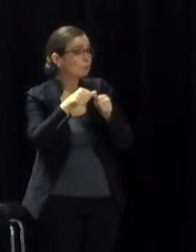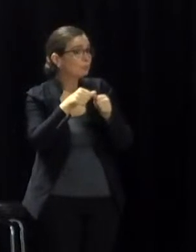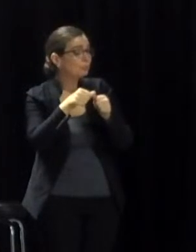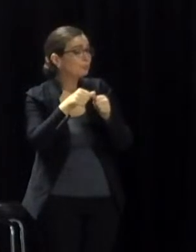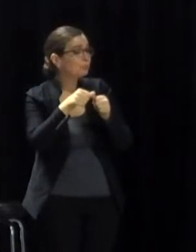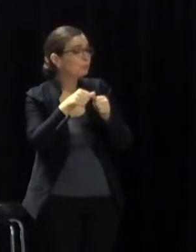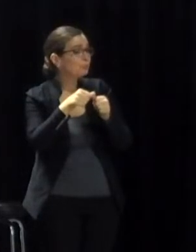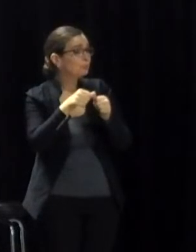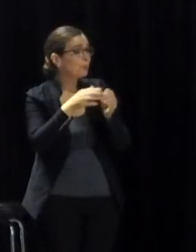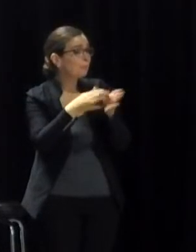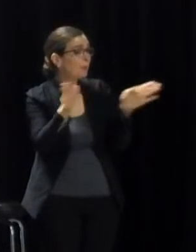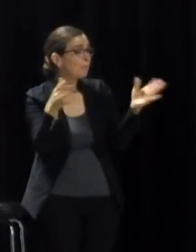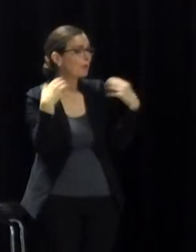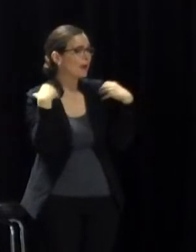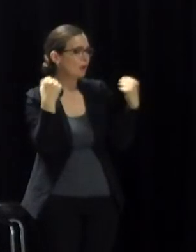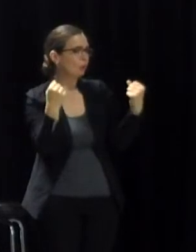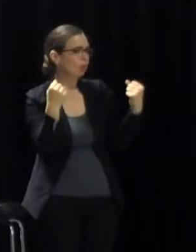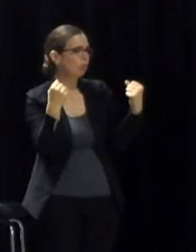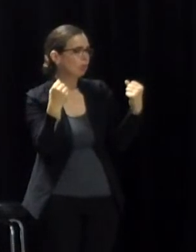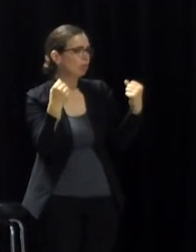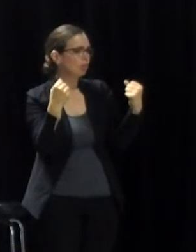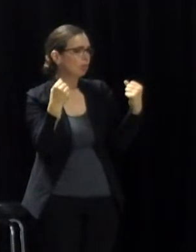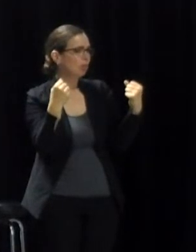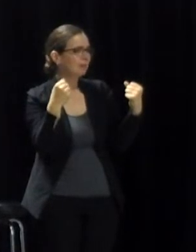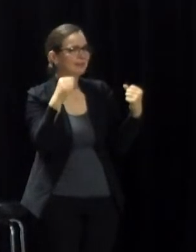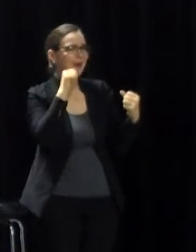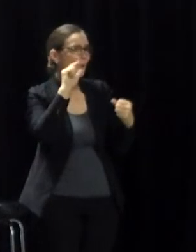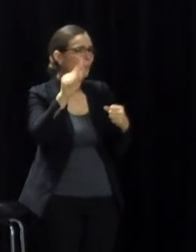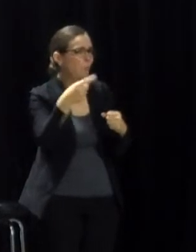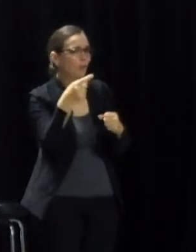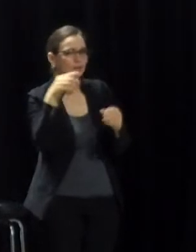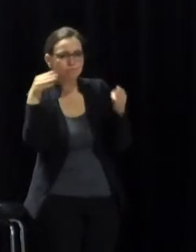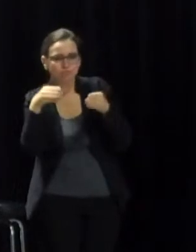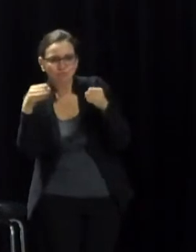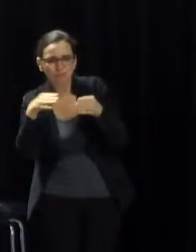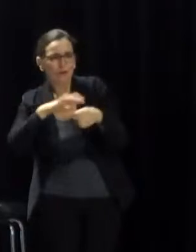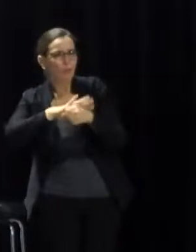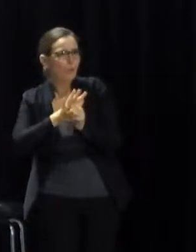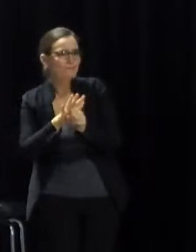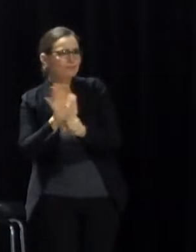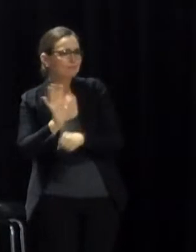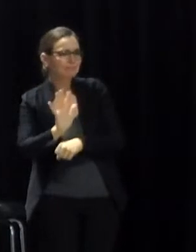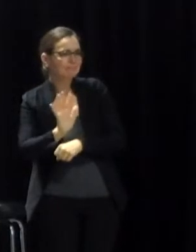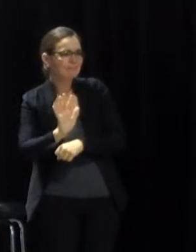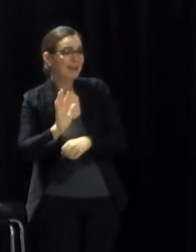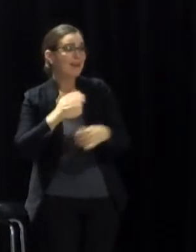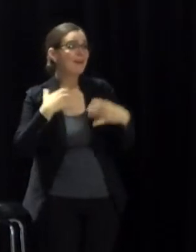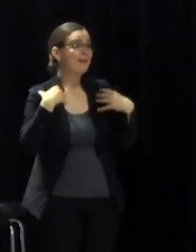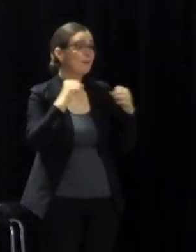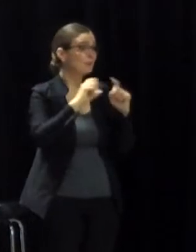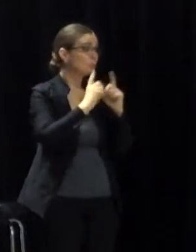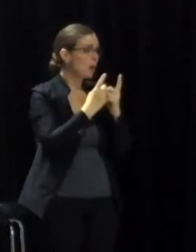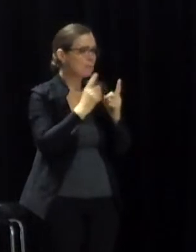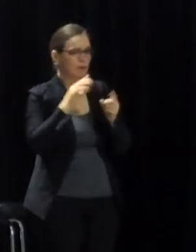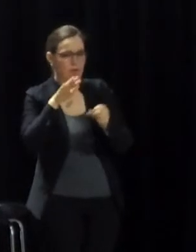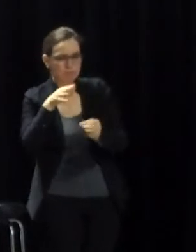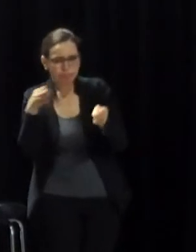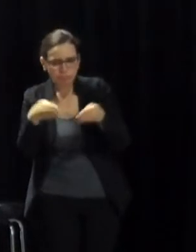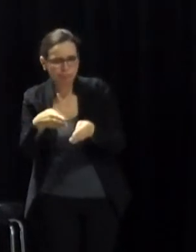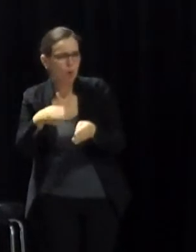COVID. So you don't take everybody off everything in the health department to just do that, so